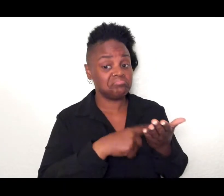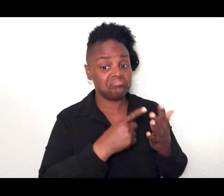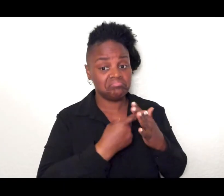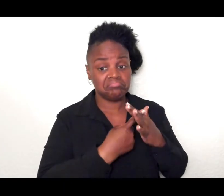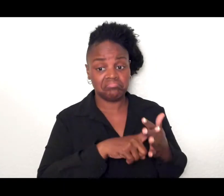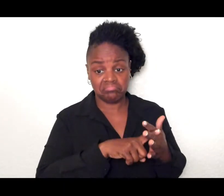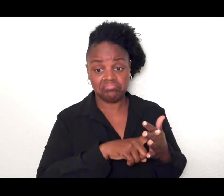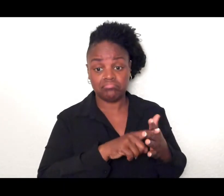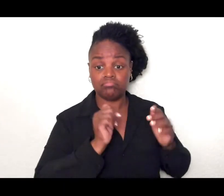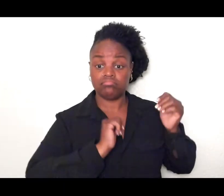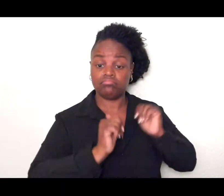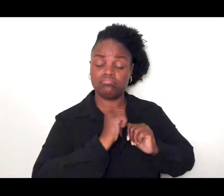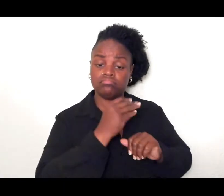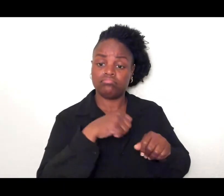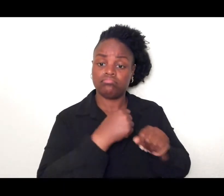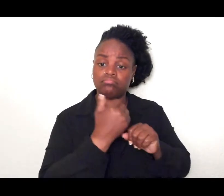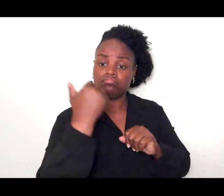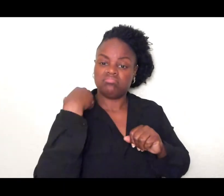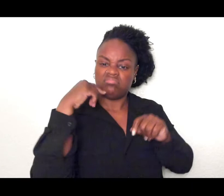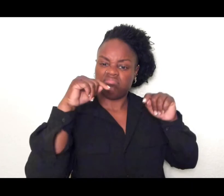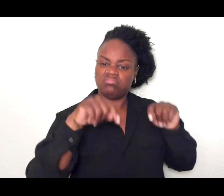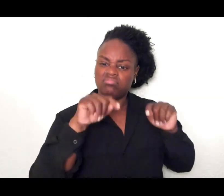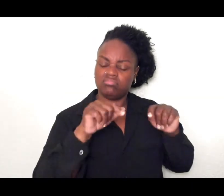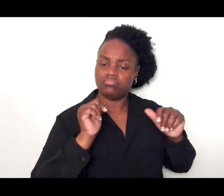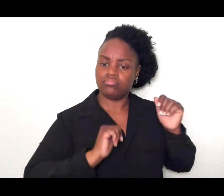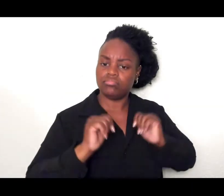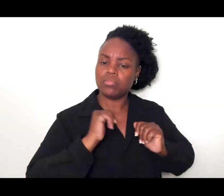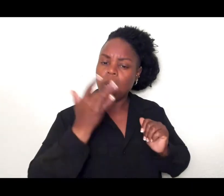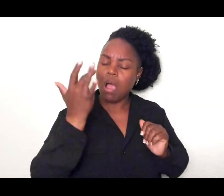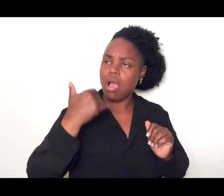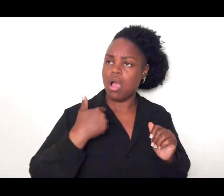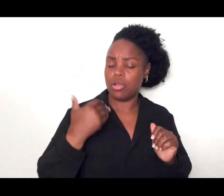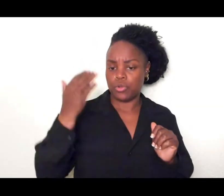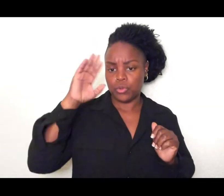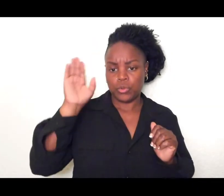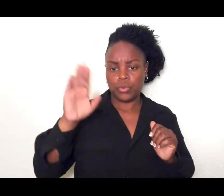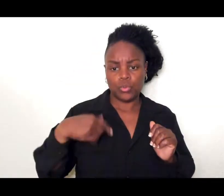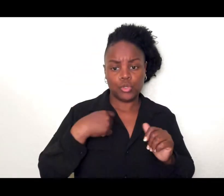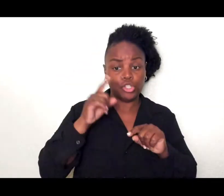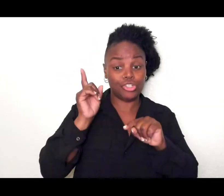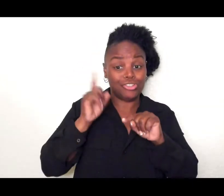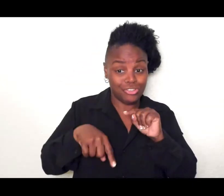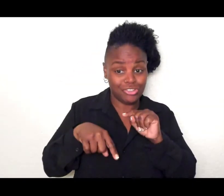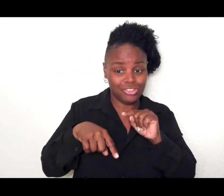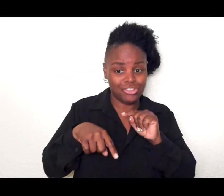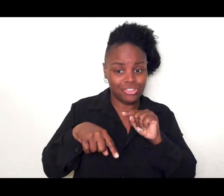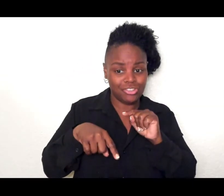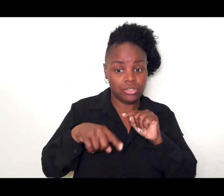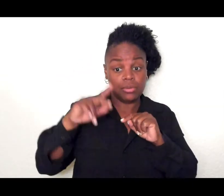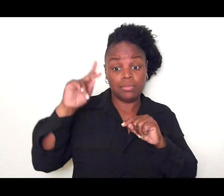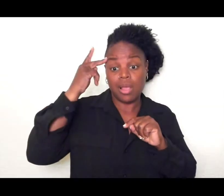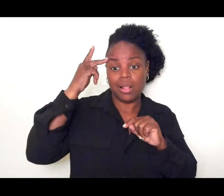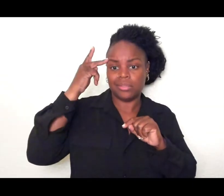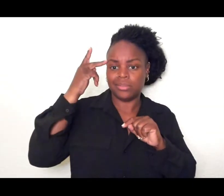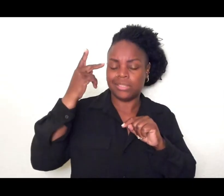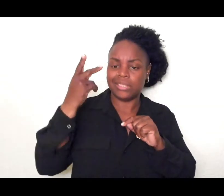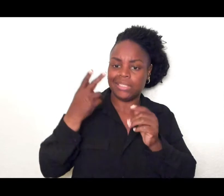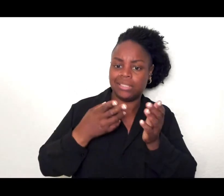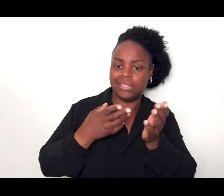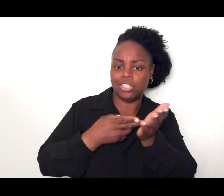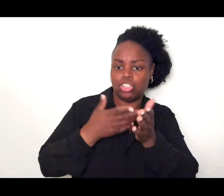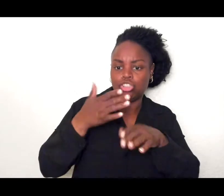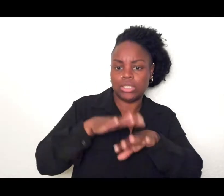endless for their kingdom. Black and brown workers continue to be killed as they tire endless work for their